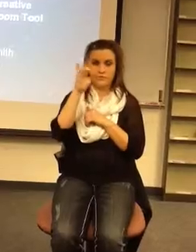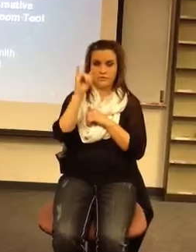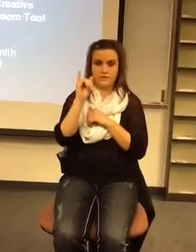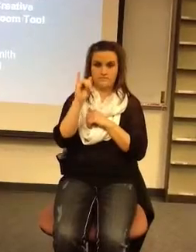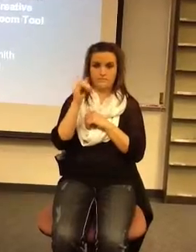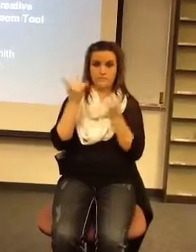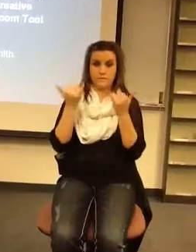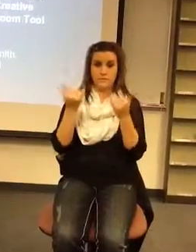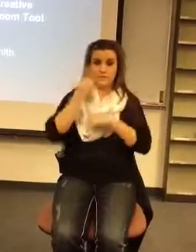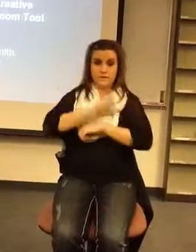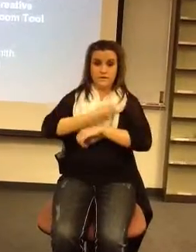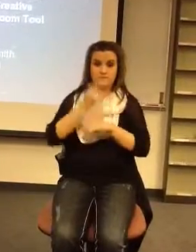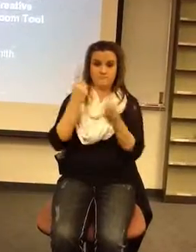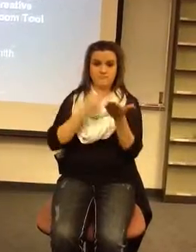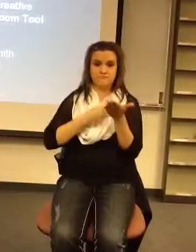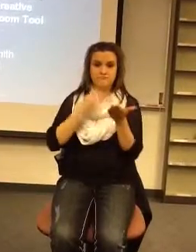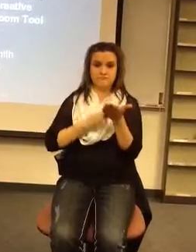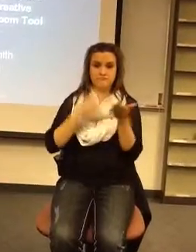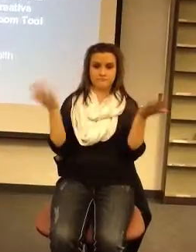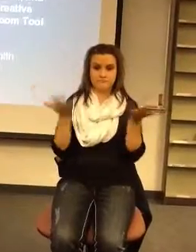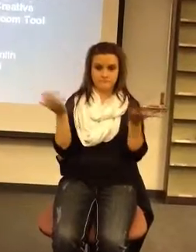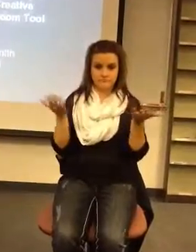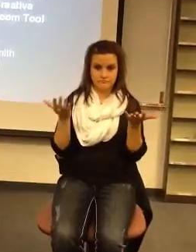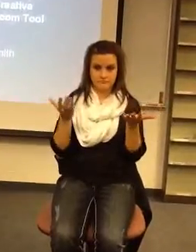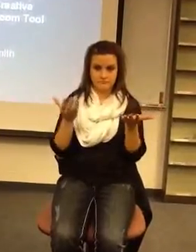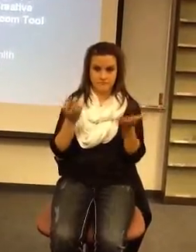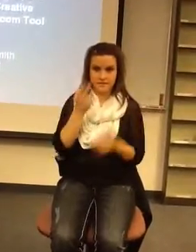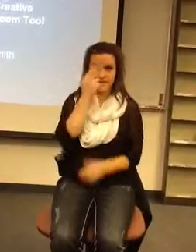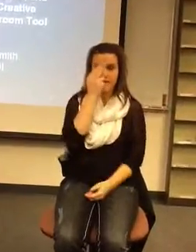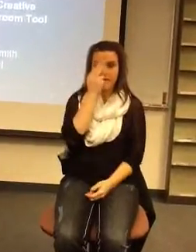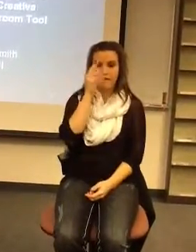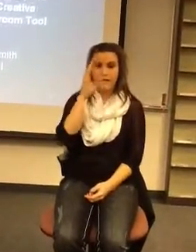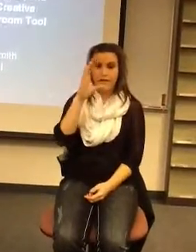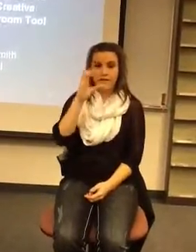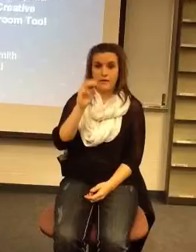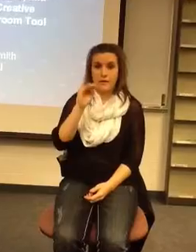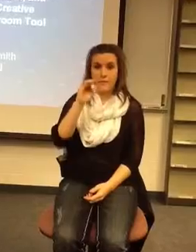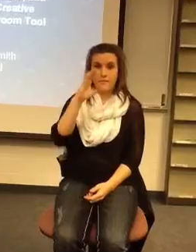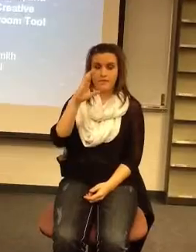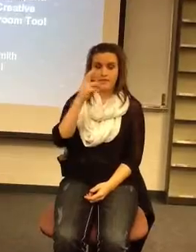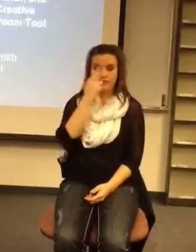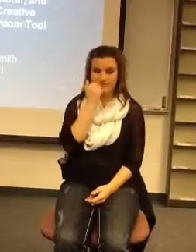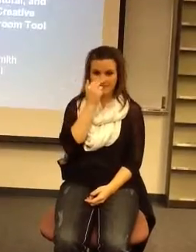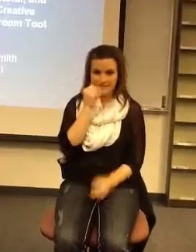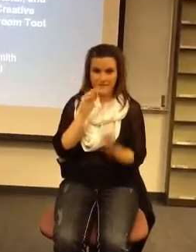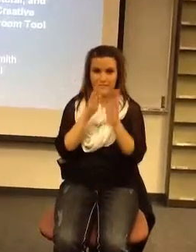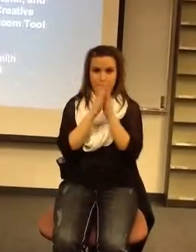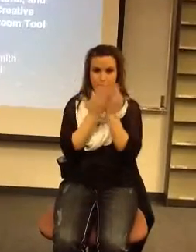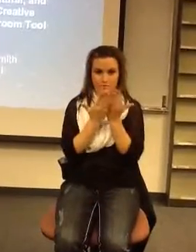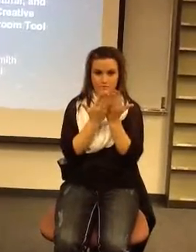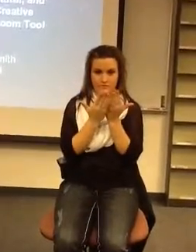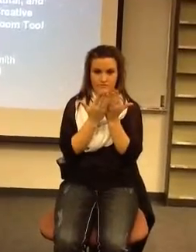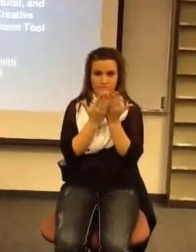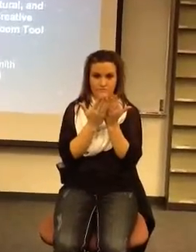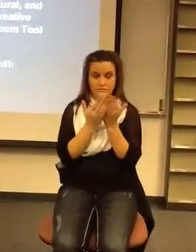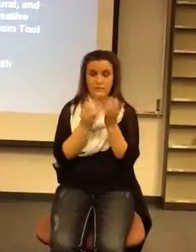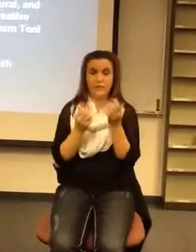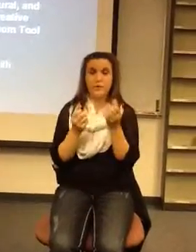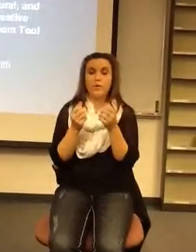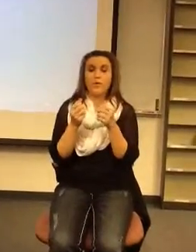comic books, those things you grew up with, as a valid cultural, grammar, and academic and creative writing classroom